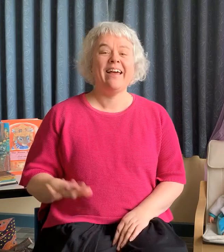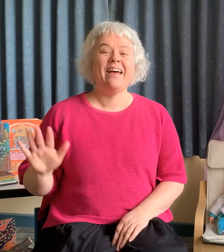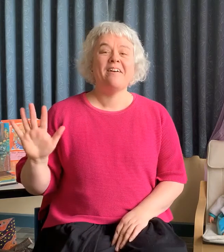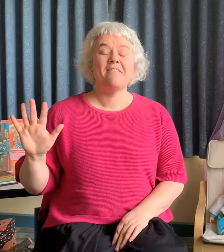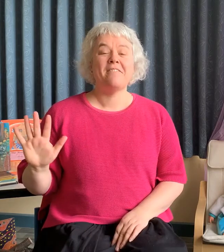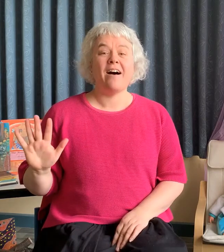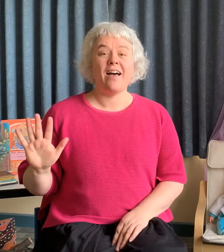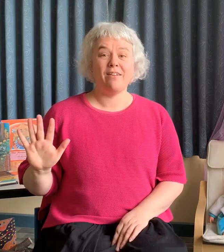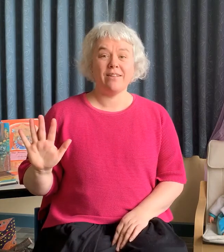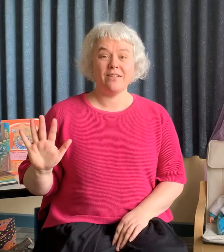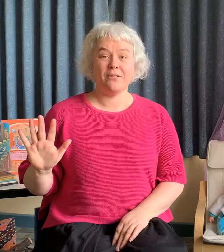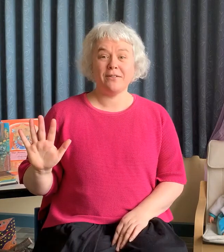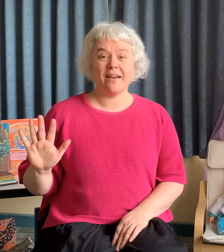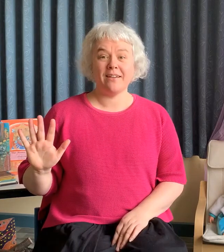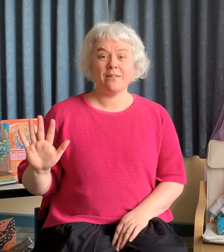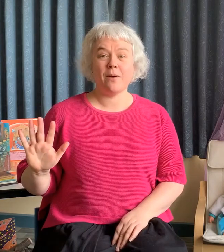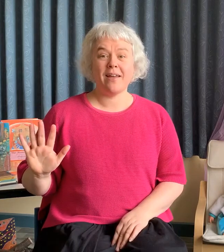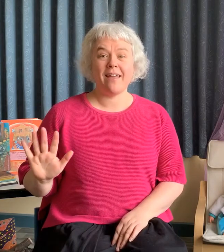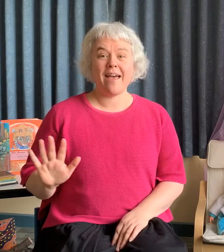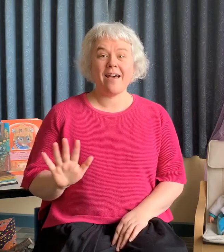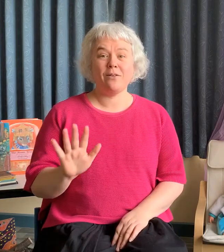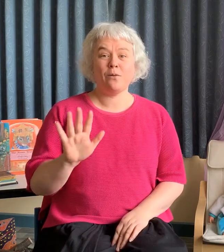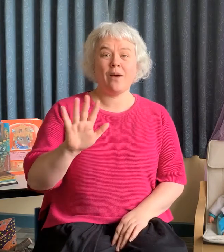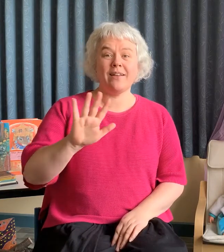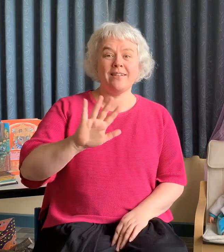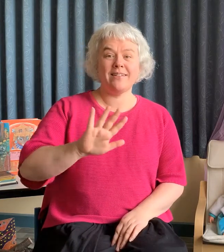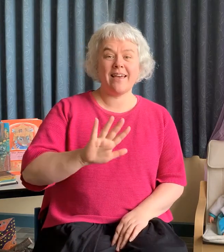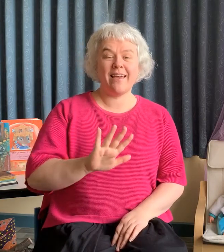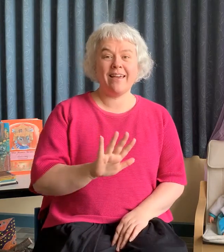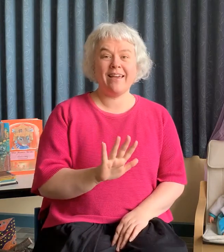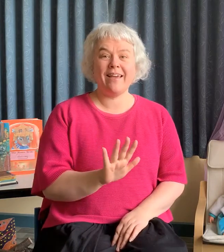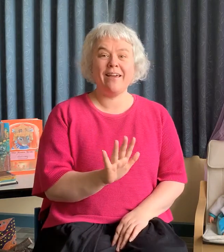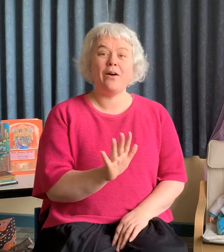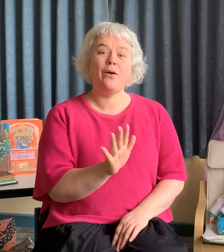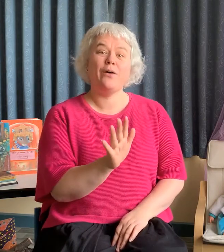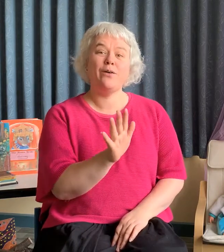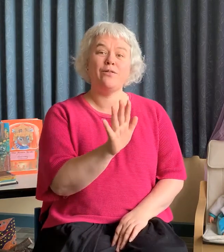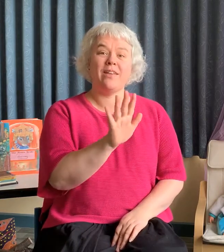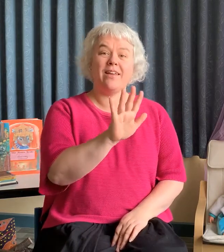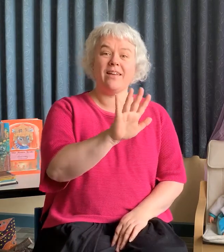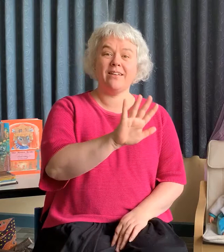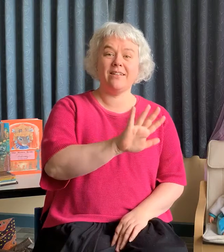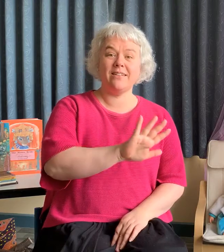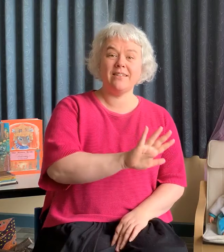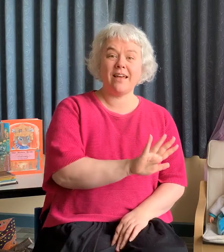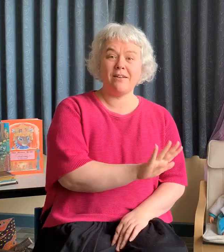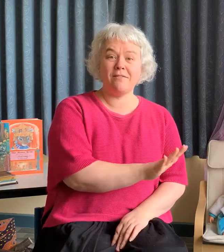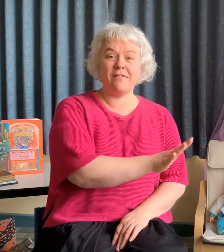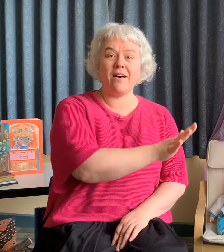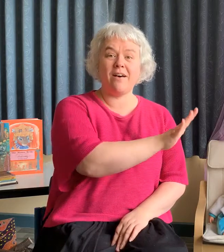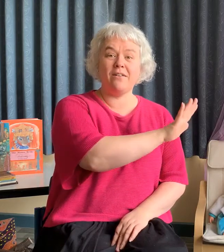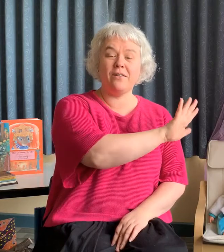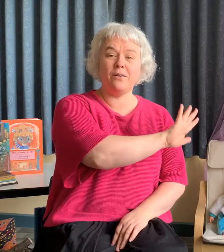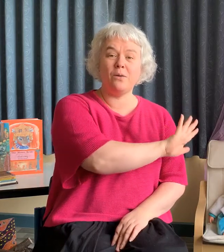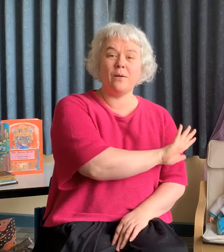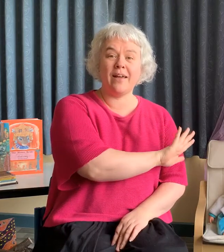Five little ducks went out one day, over the hills and far away.